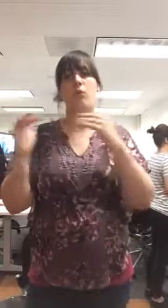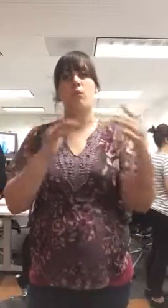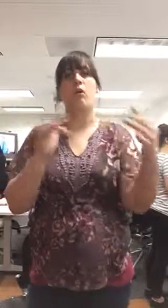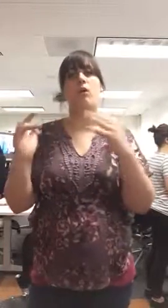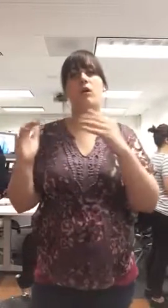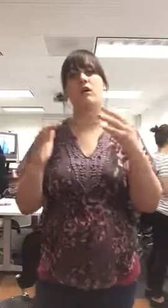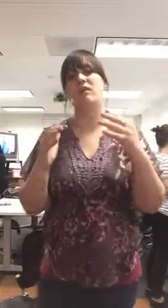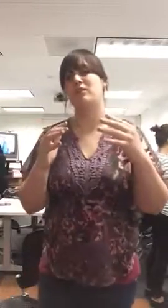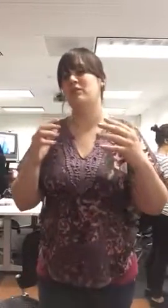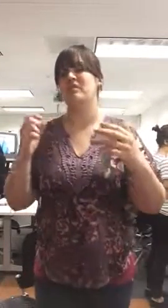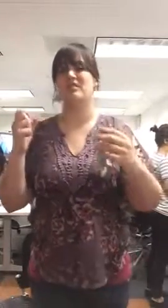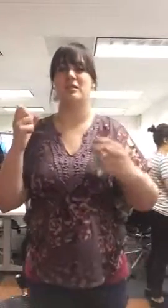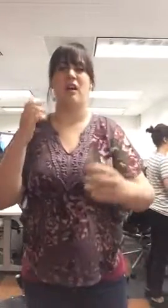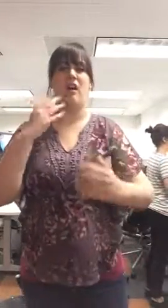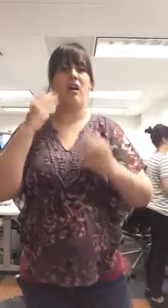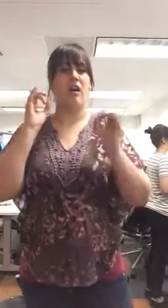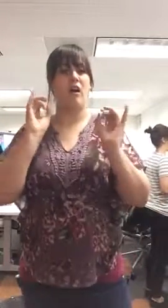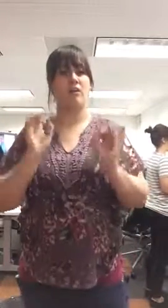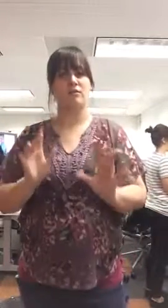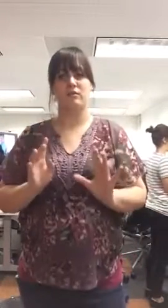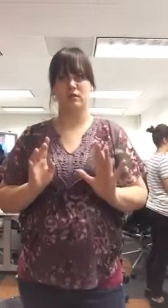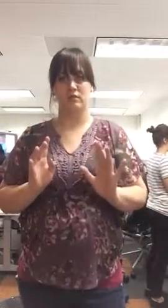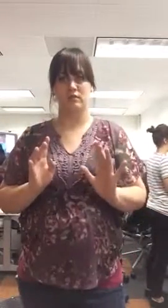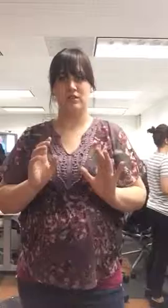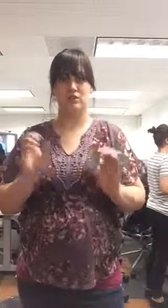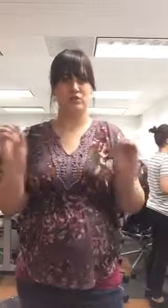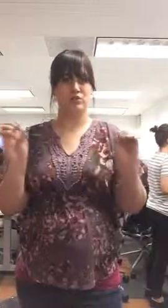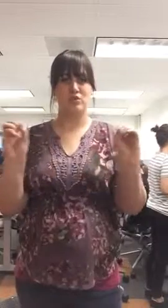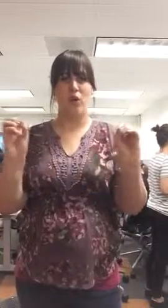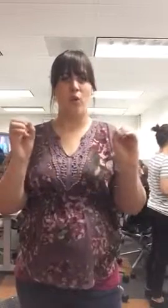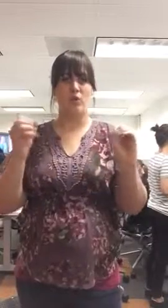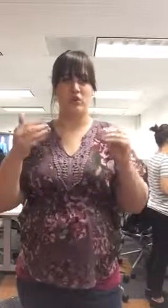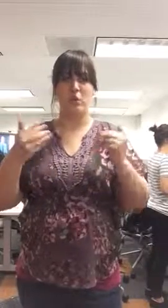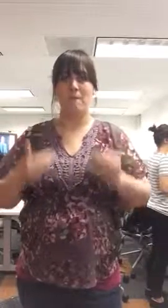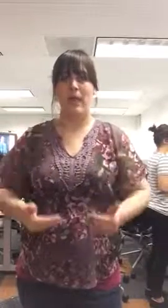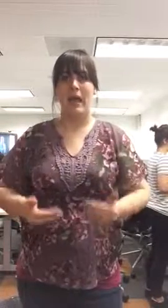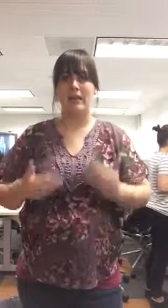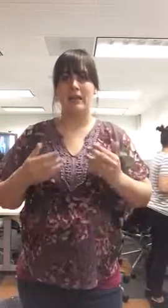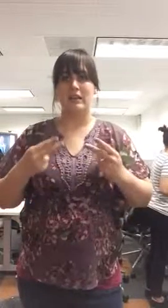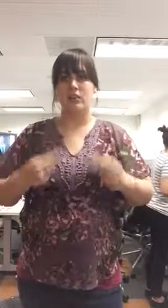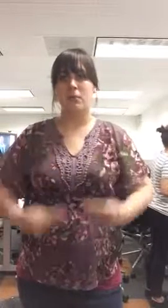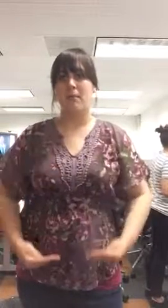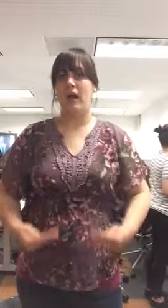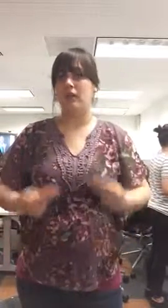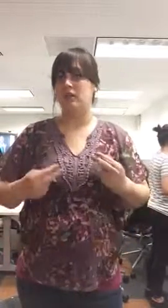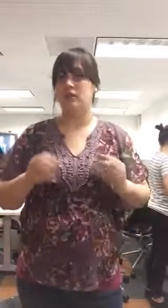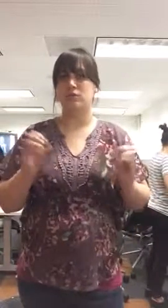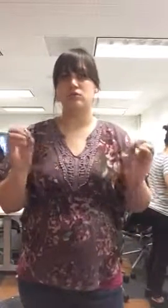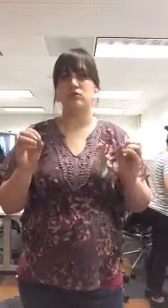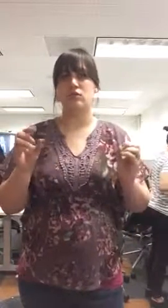incredibly vicious. There was no humanity there. There was no Geneva. If you were a prisoner, you were dead. Yeah.